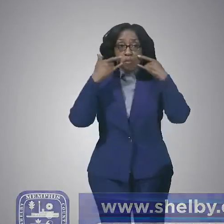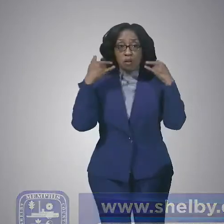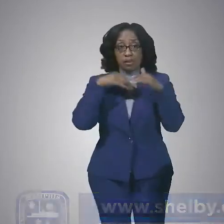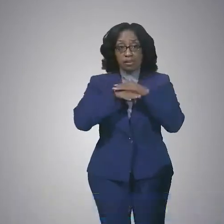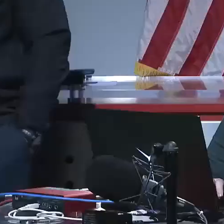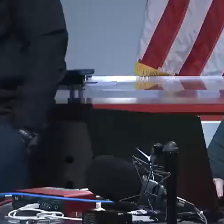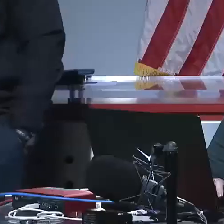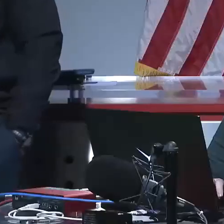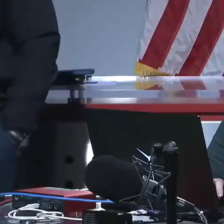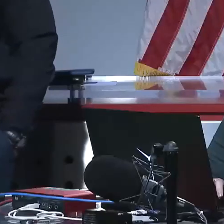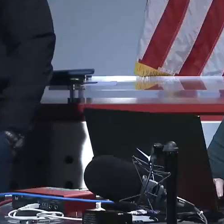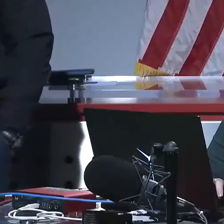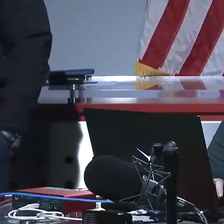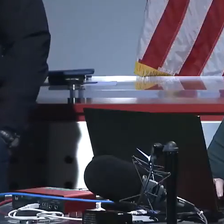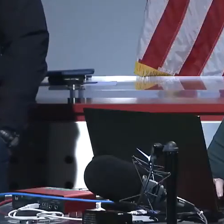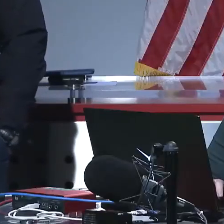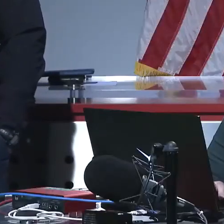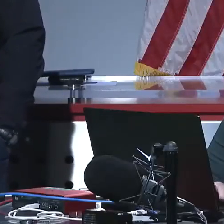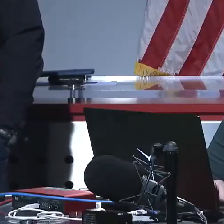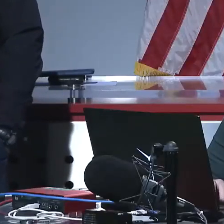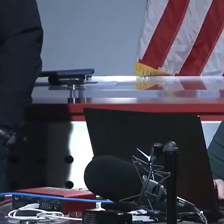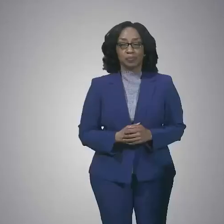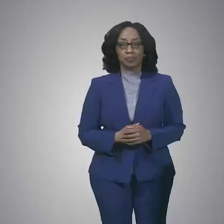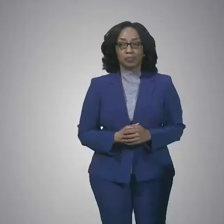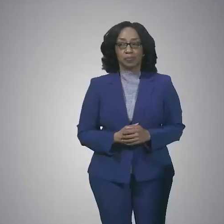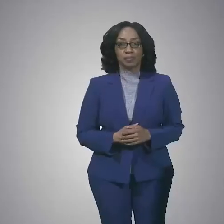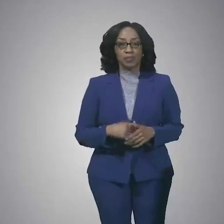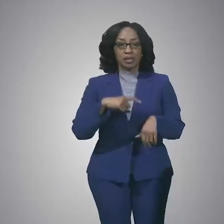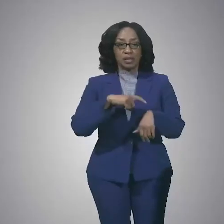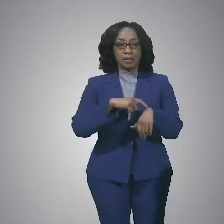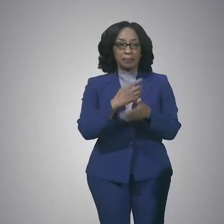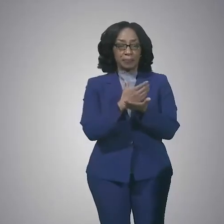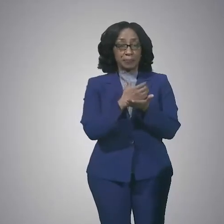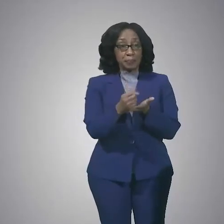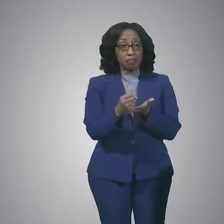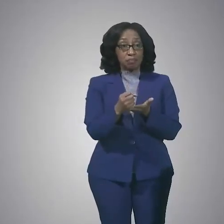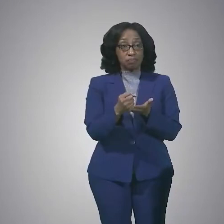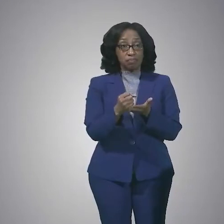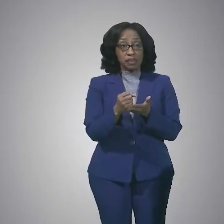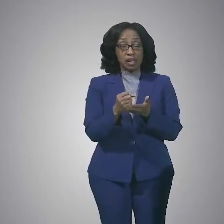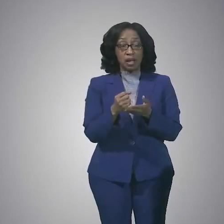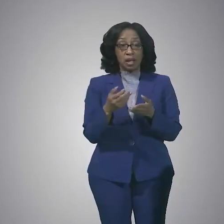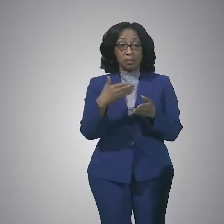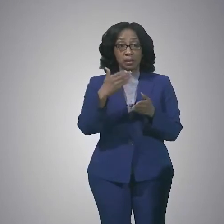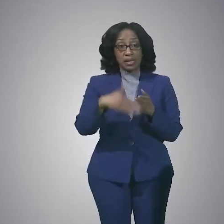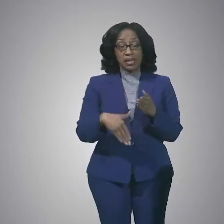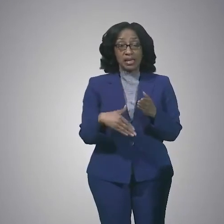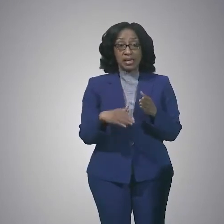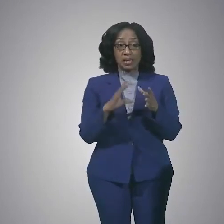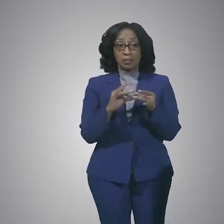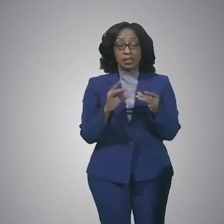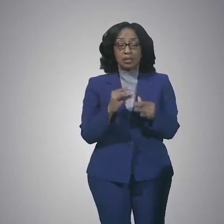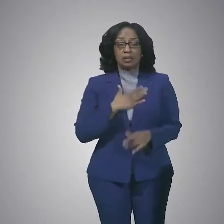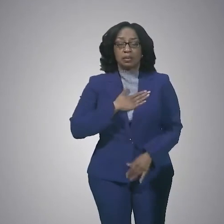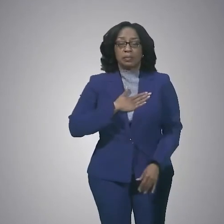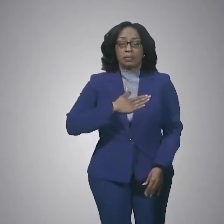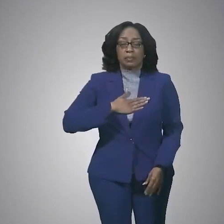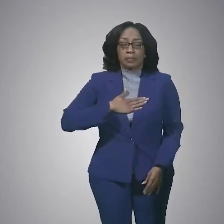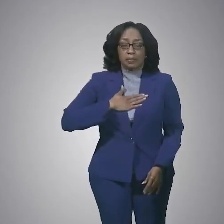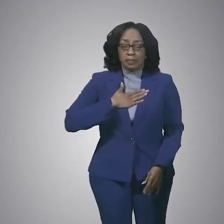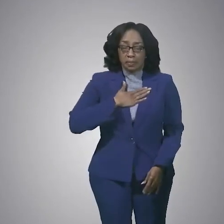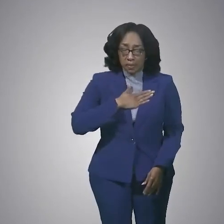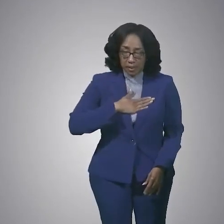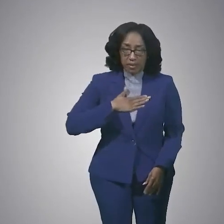spaces. We are out of time. Are there any closing messages today? Please, Get vaccinated if you are in